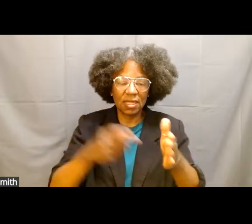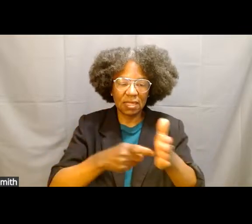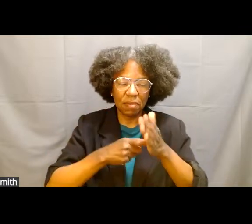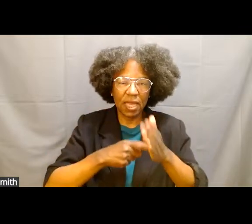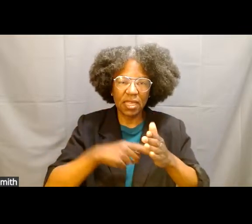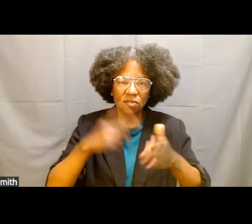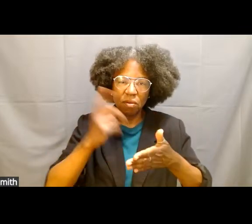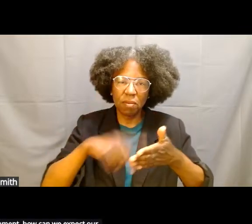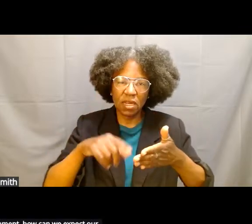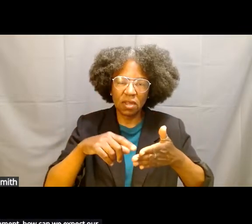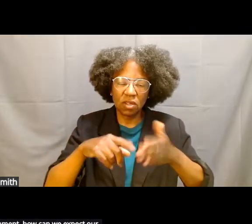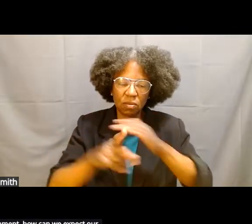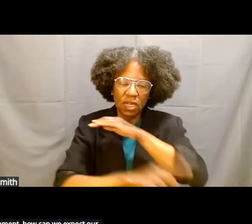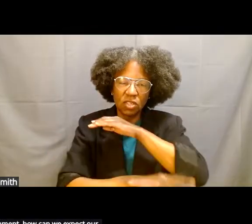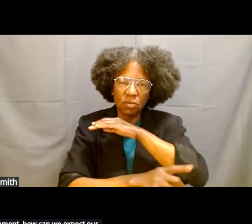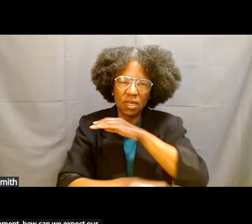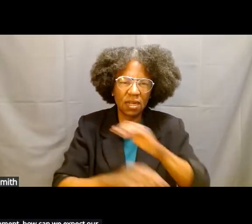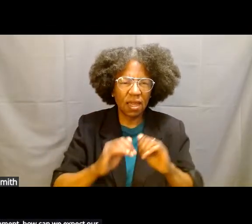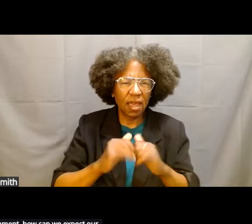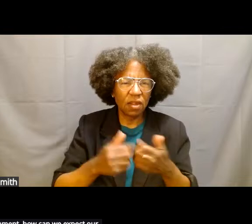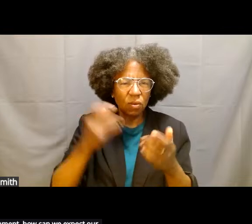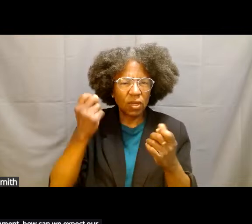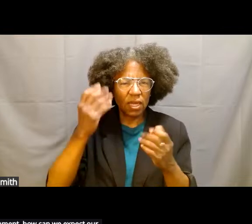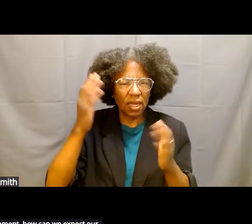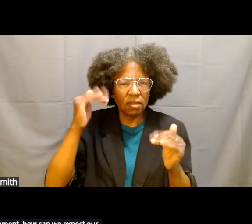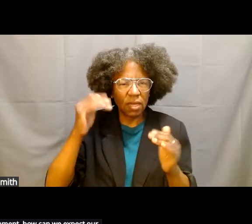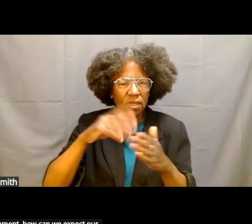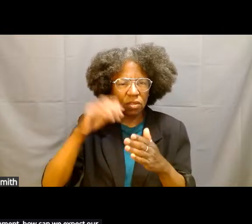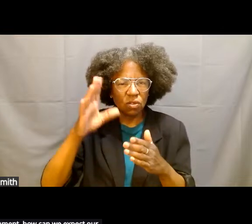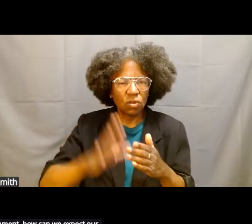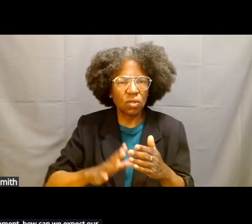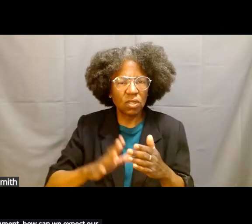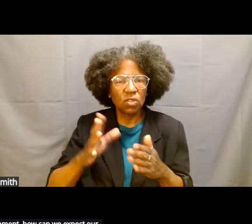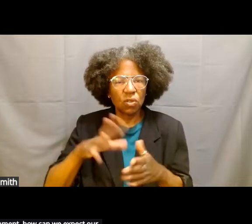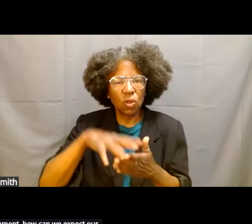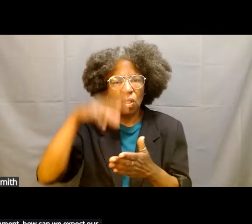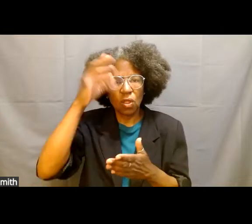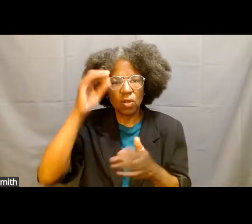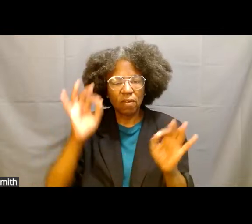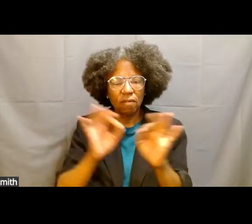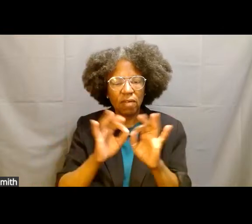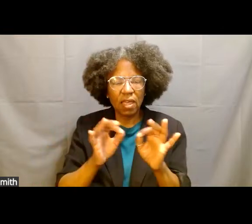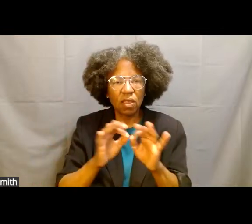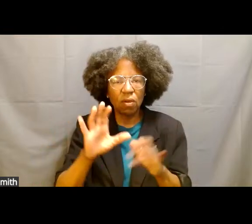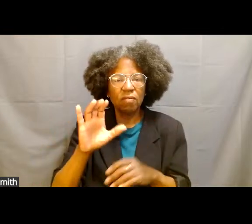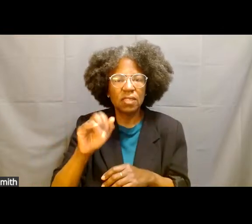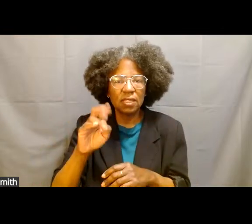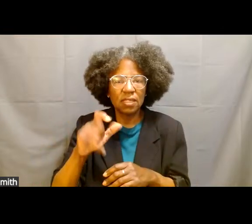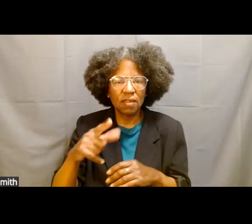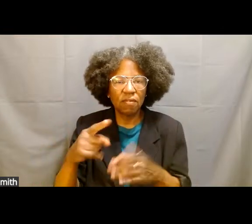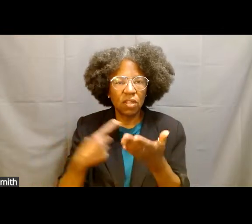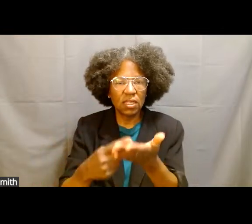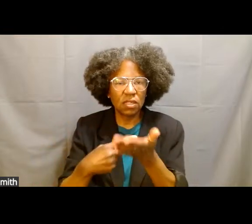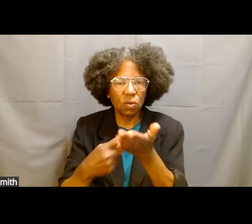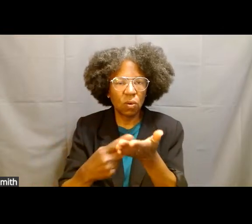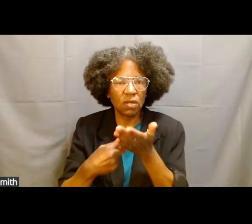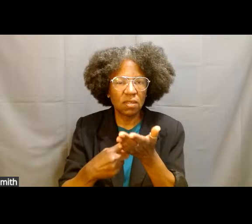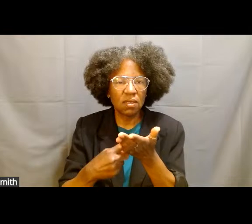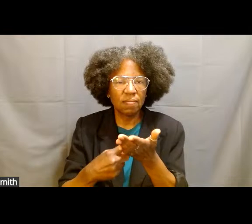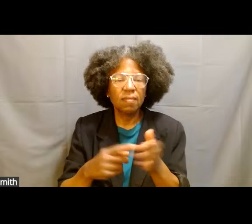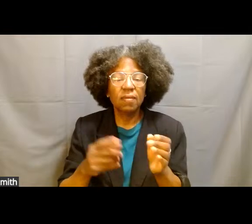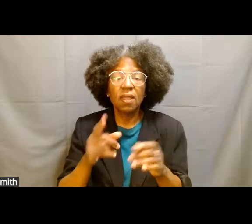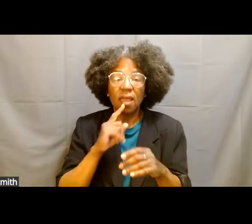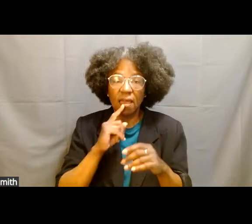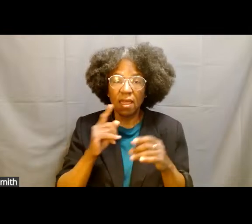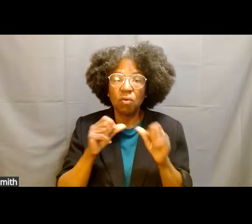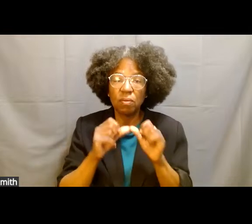students to learn the value of civil discourse? I remain committed to working collaboratively with this board, our